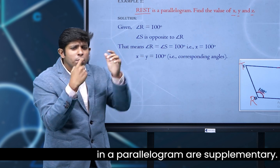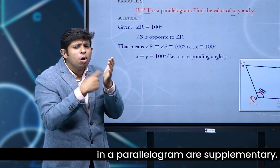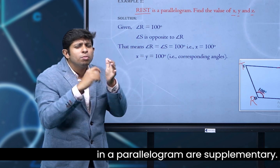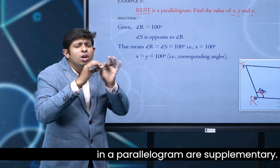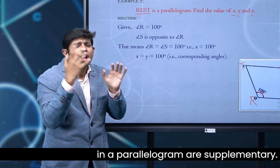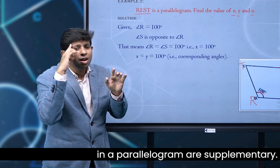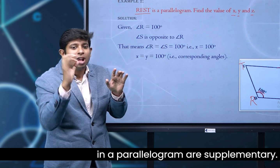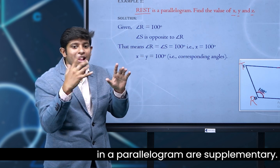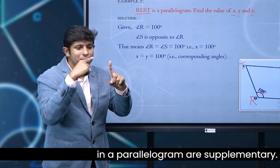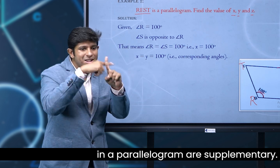parallelogram are supplementary.